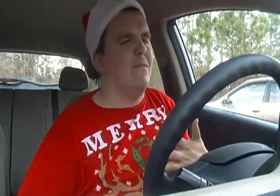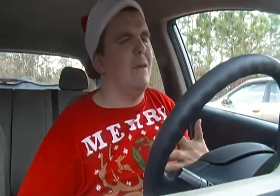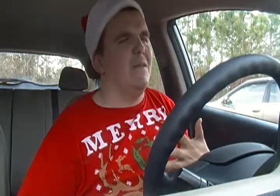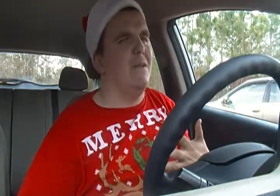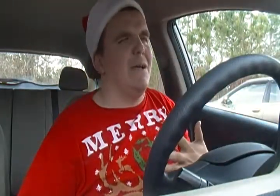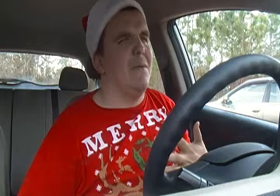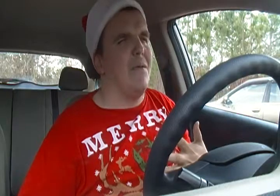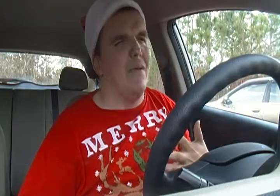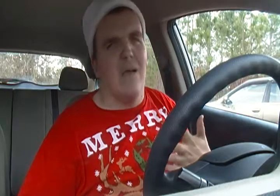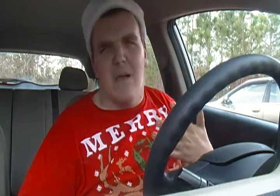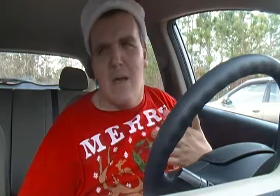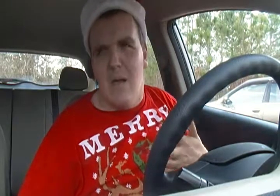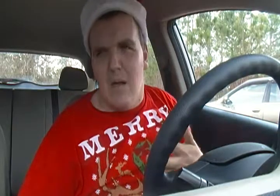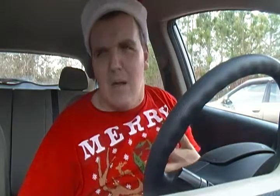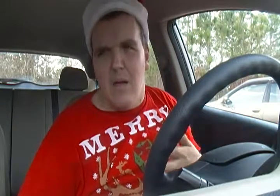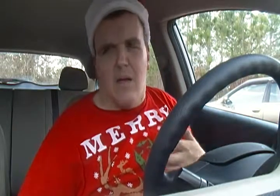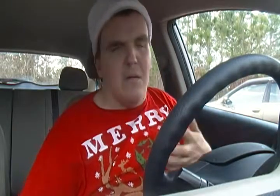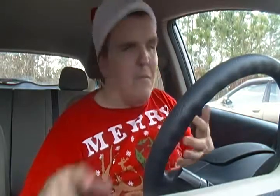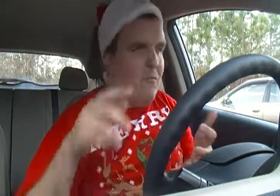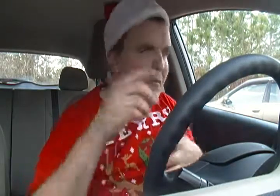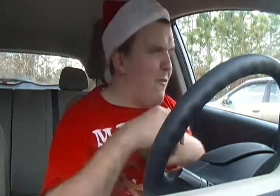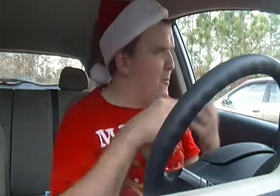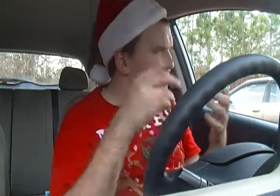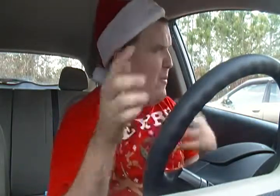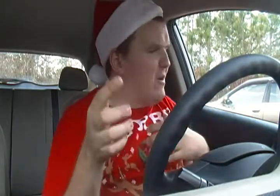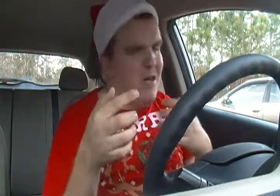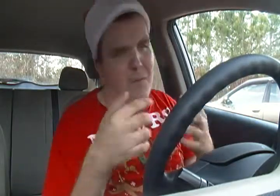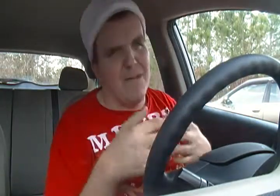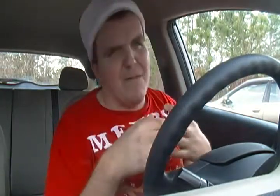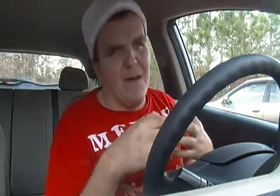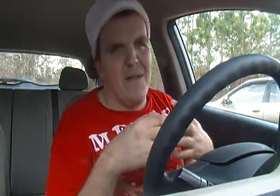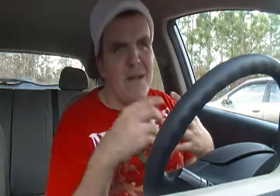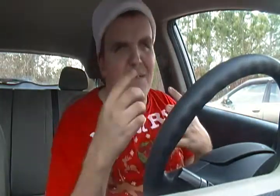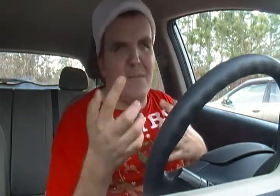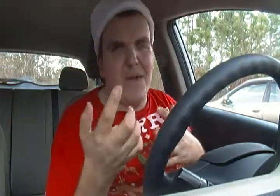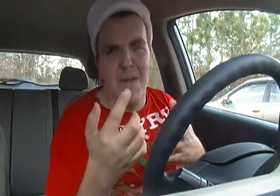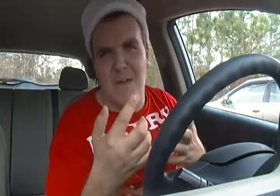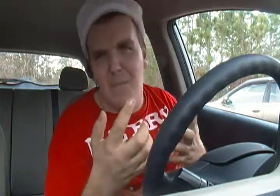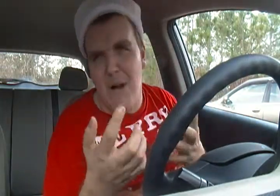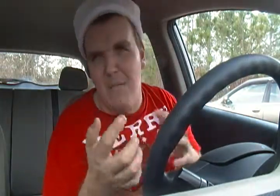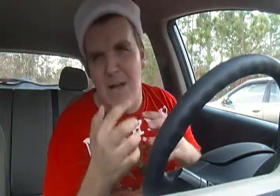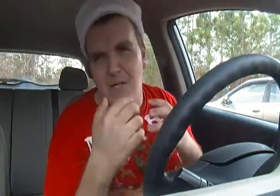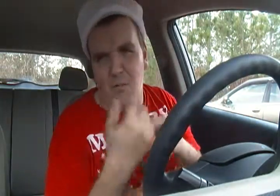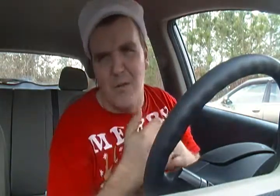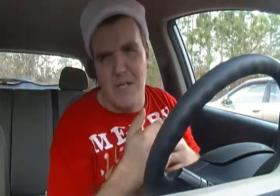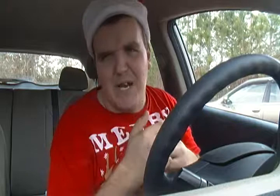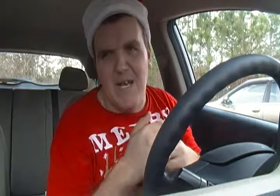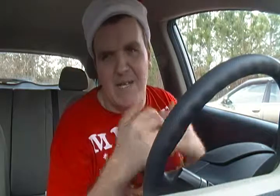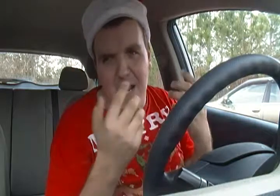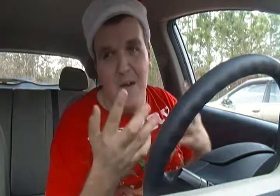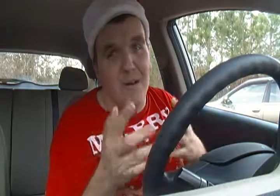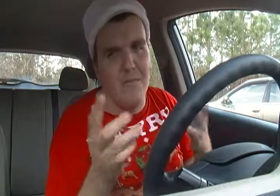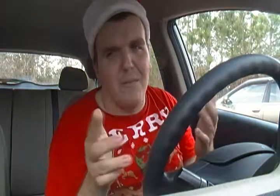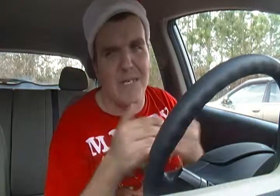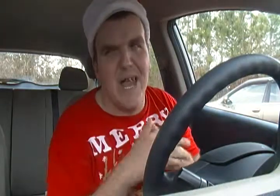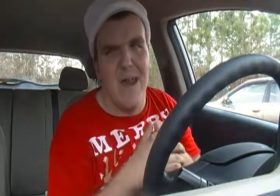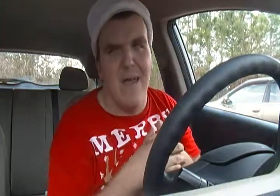what else happened ralphie puts a bar of soap in his mouth he ends up telling his mom that schwartz did instead of hearing it from his dad